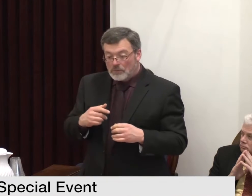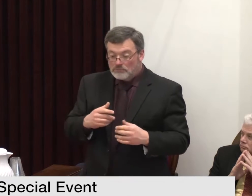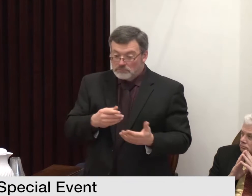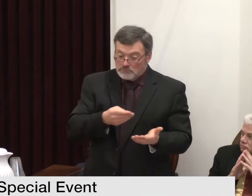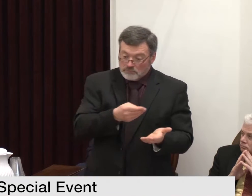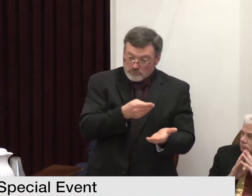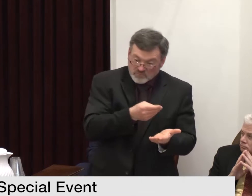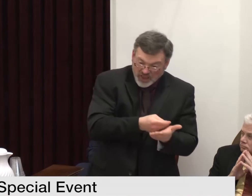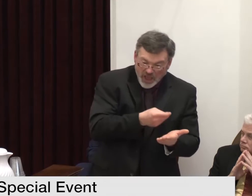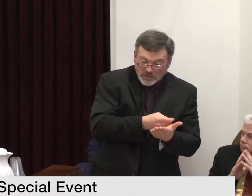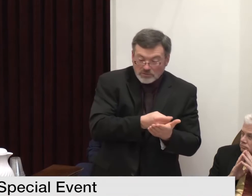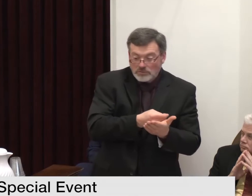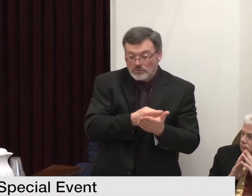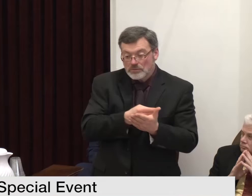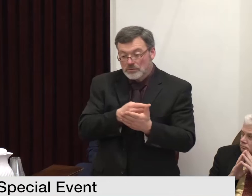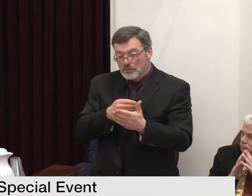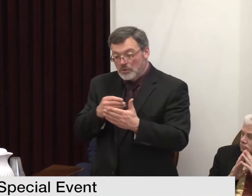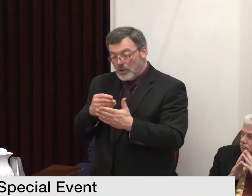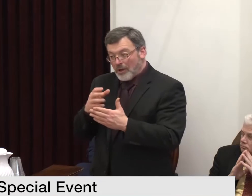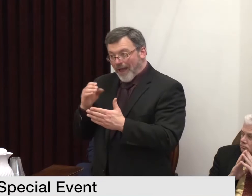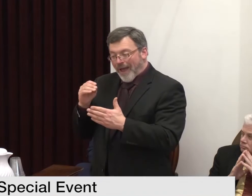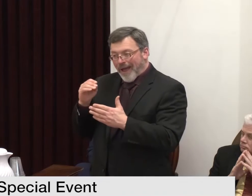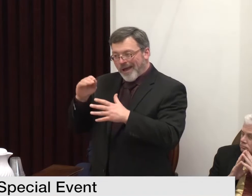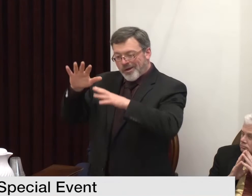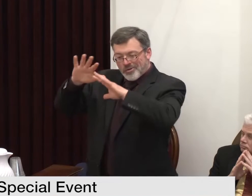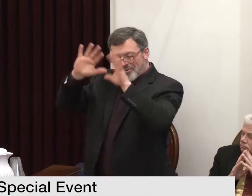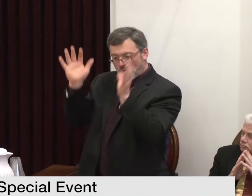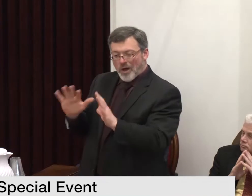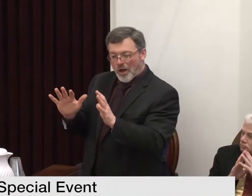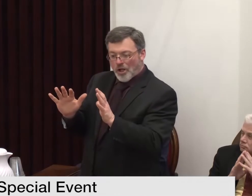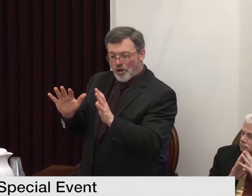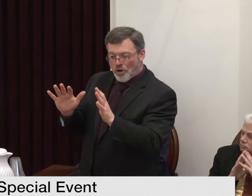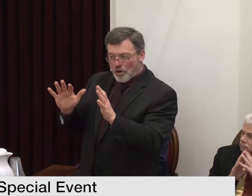storms that are bound to come our way.